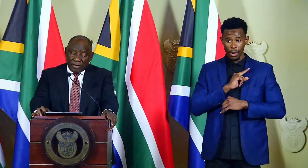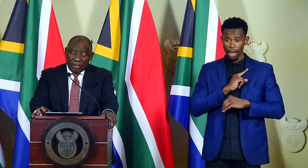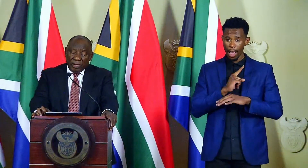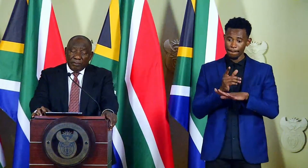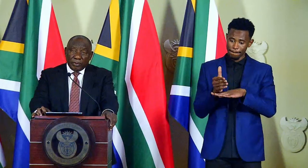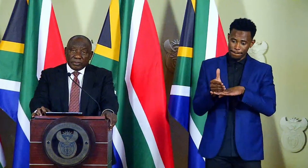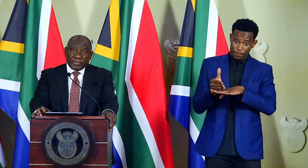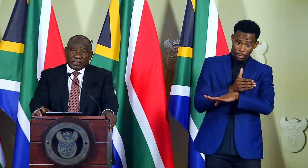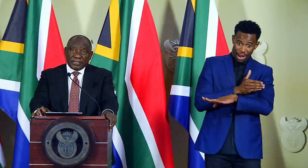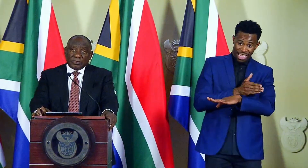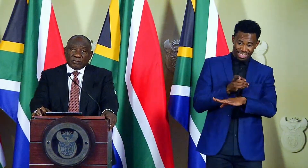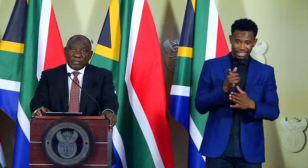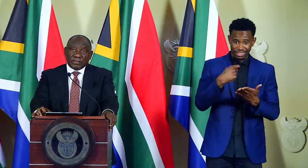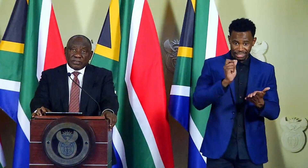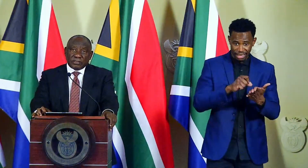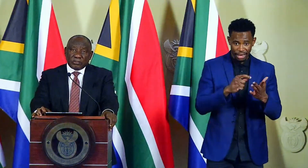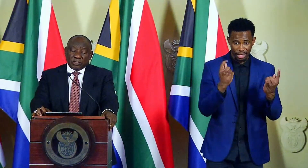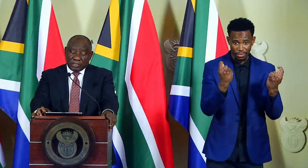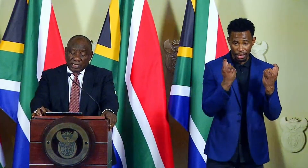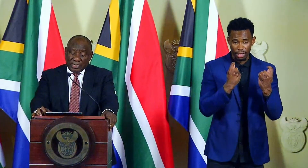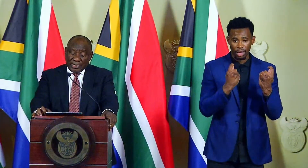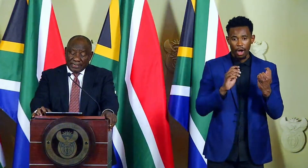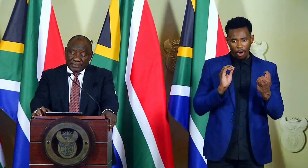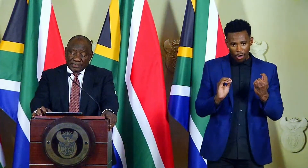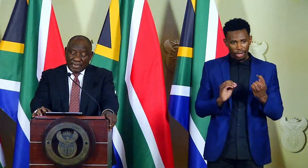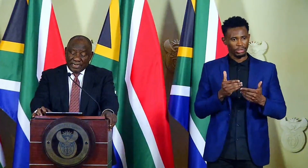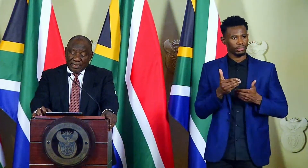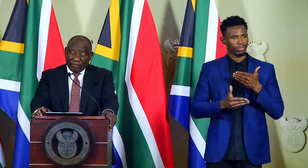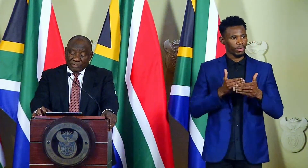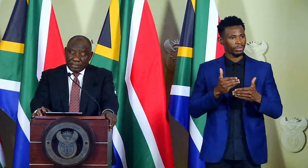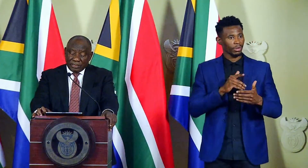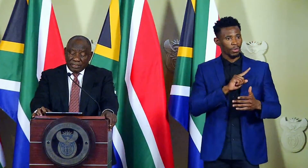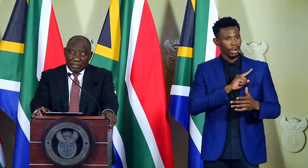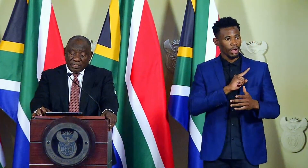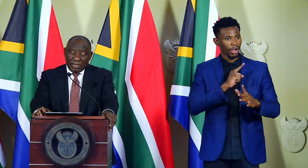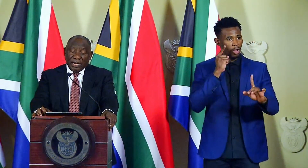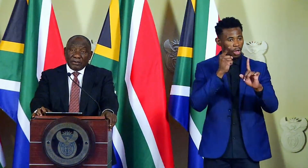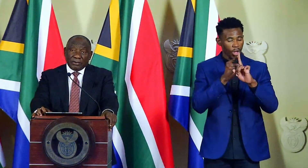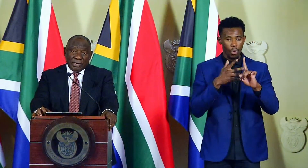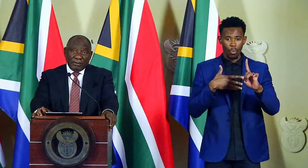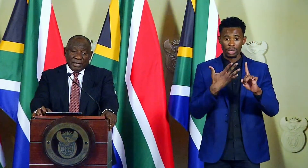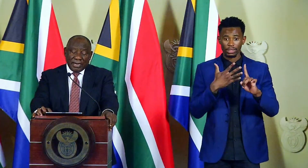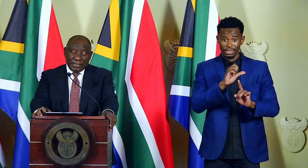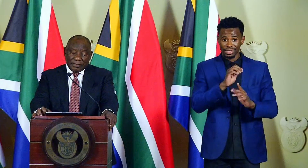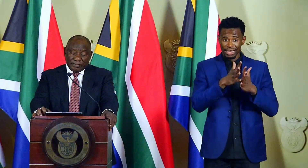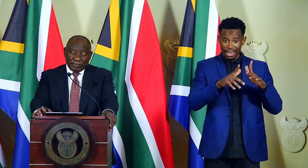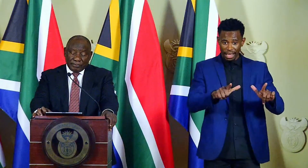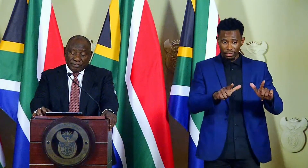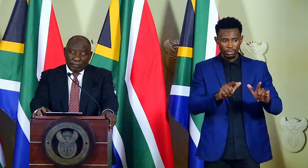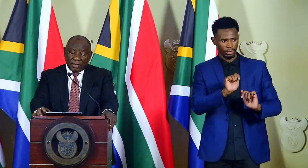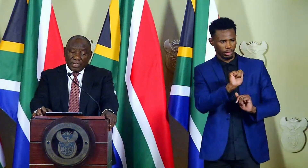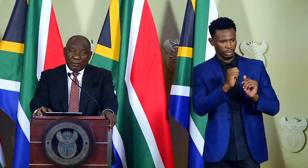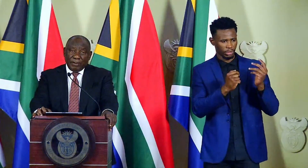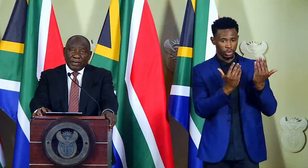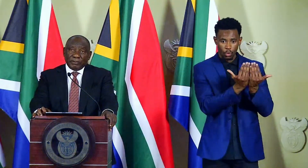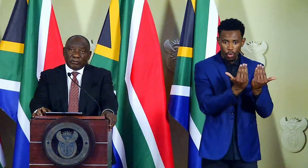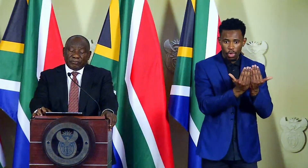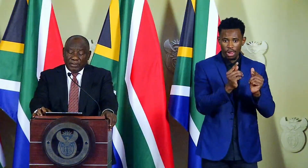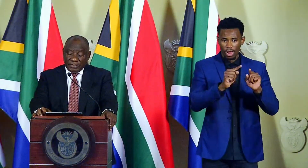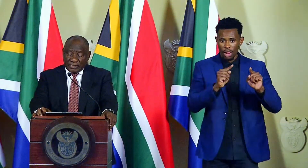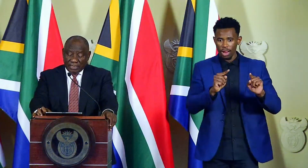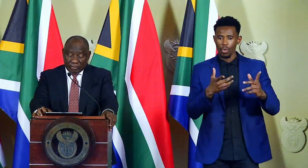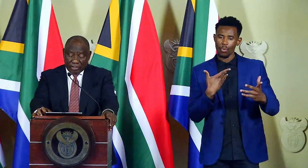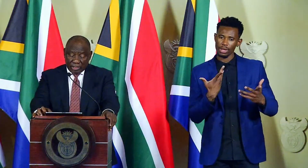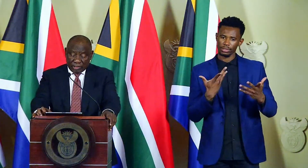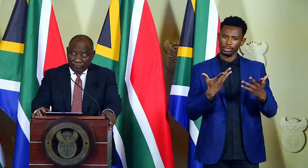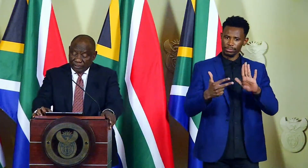ceremony, processes to institutionalize sign language had already begun. The Department